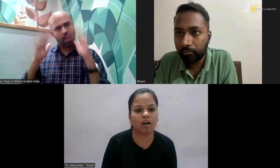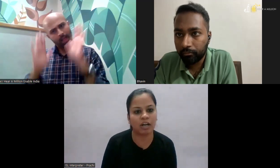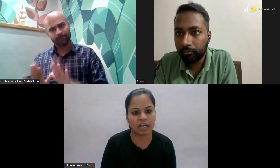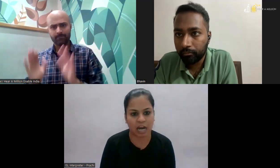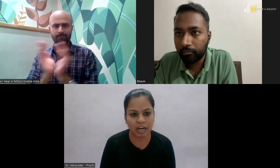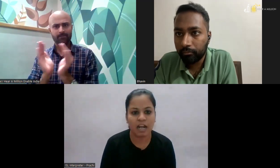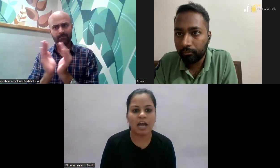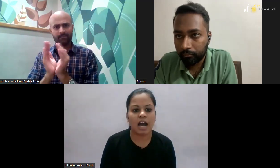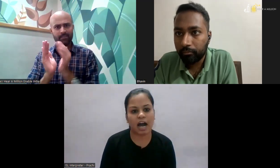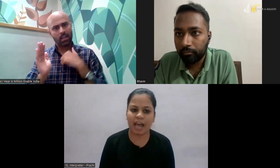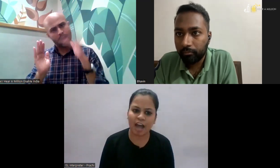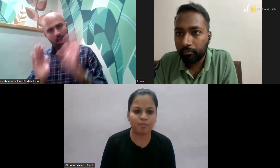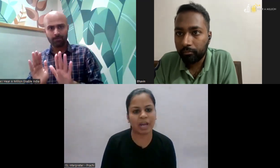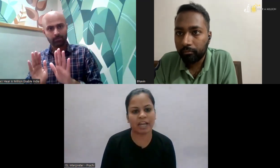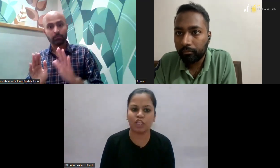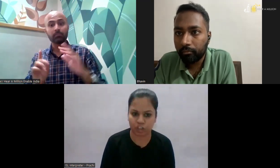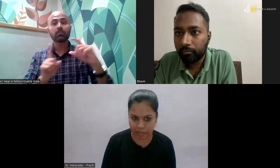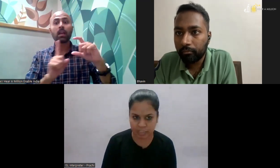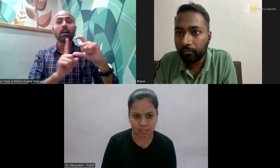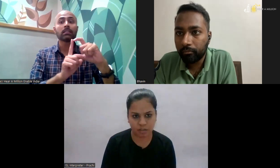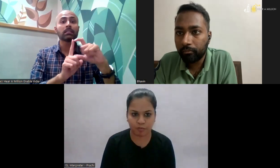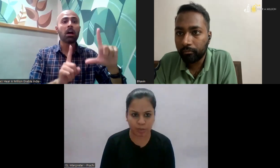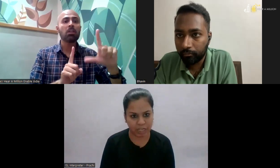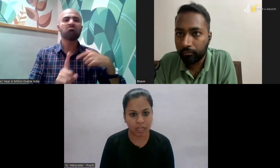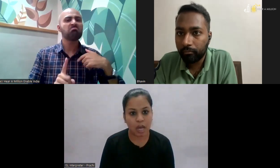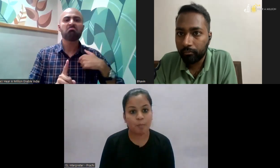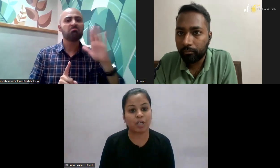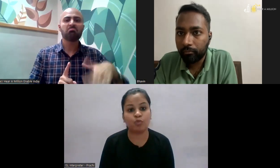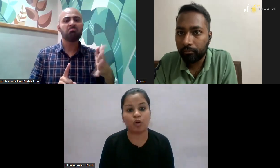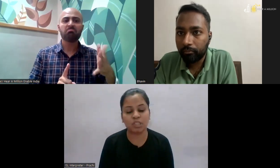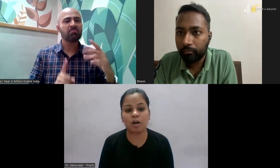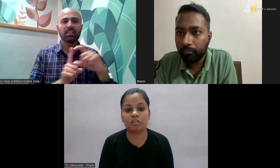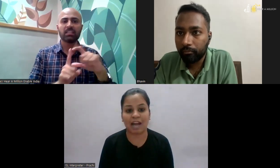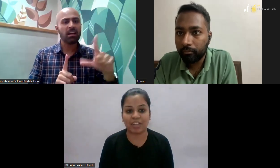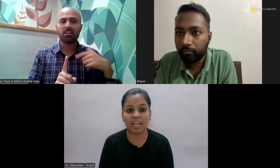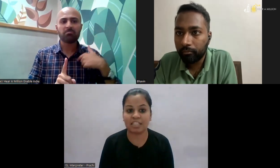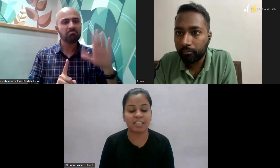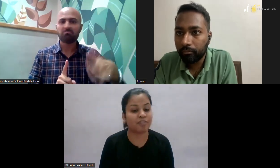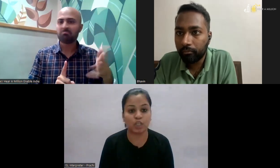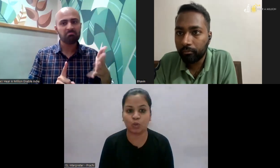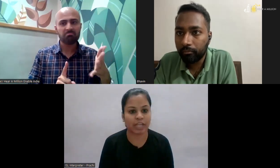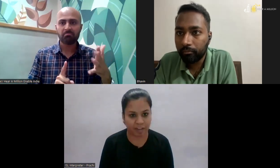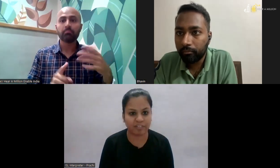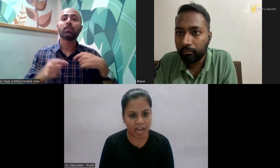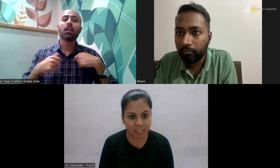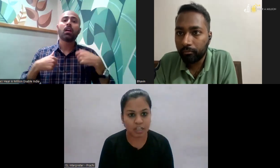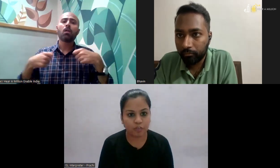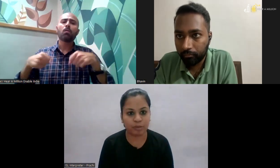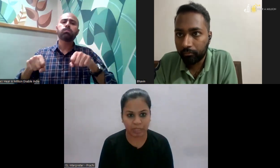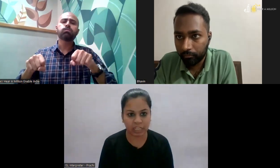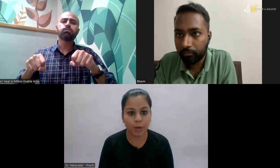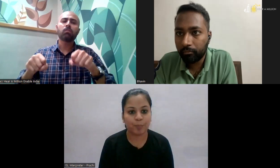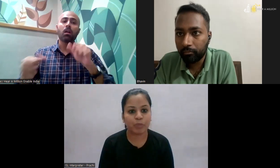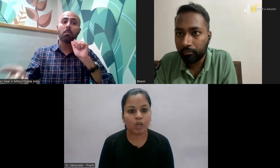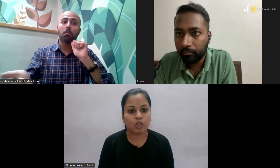bike or a car, I have my insurance with me. But what about driving license if I don't have that